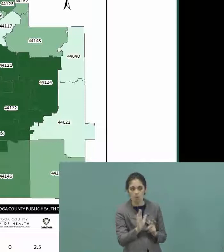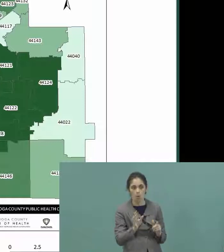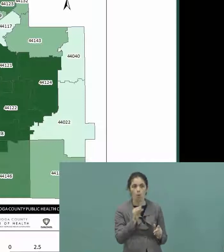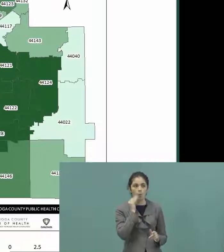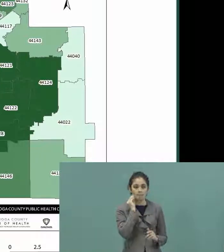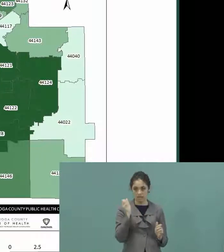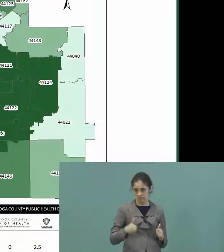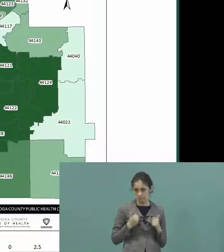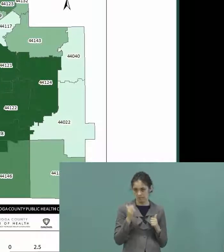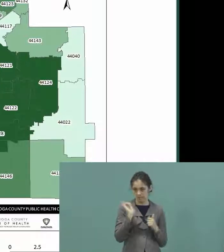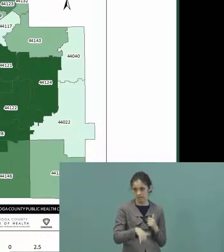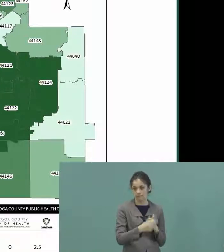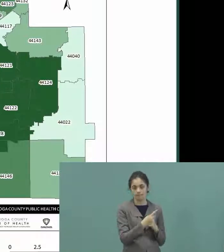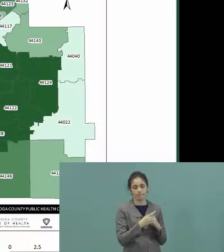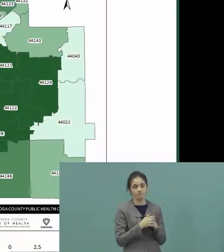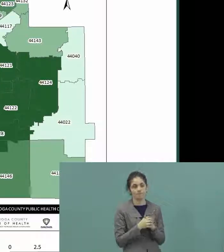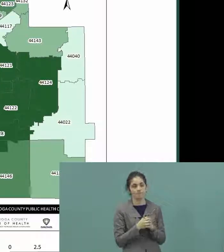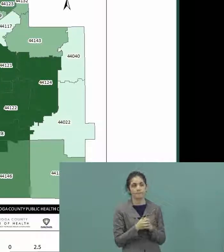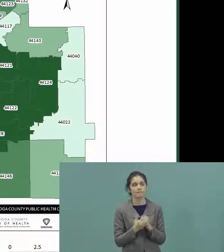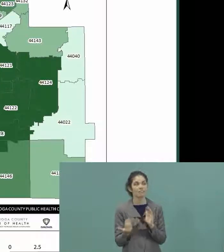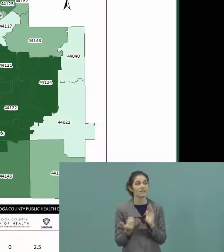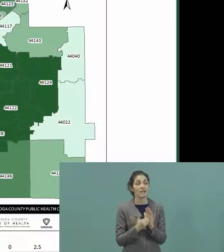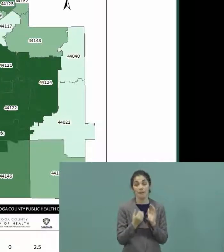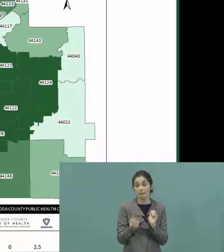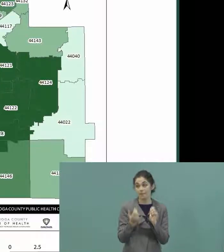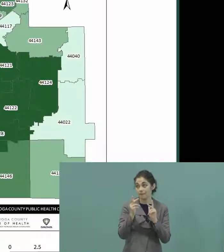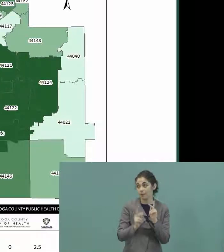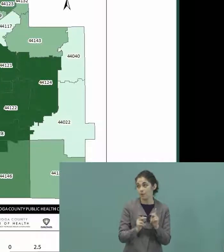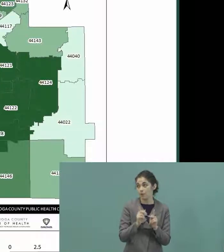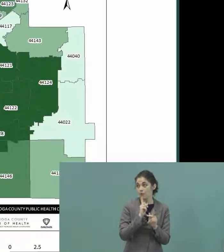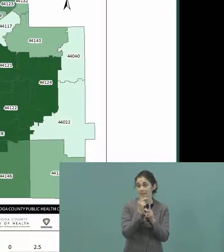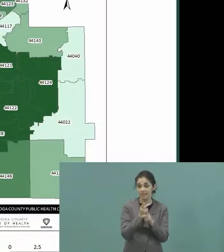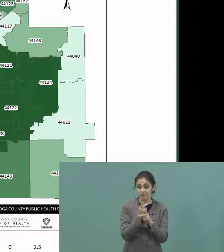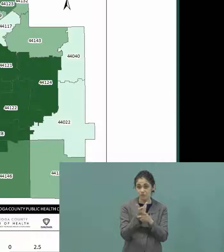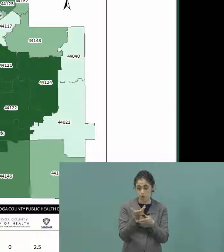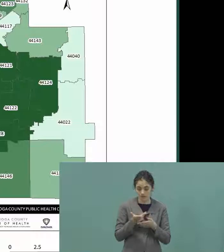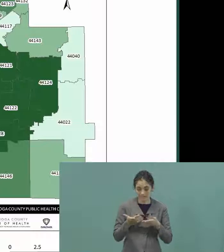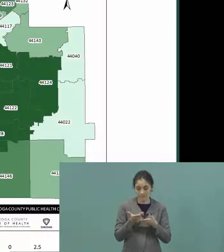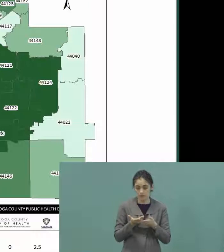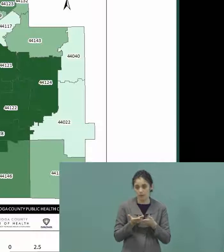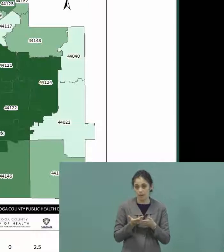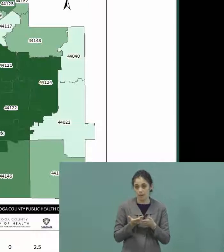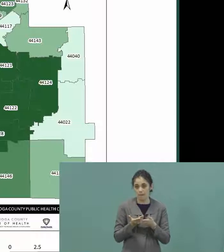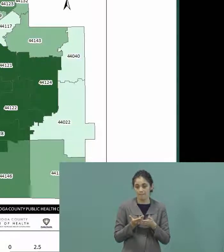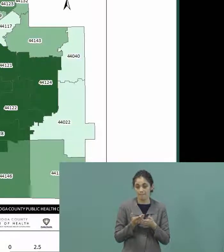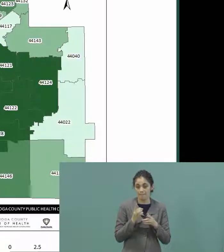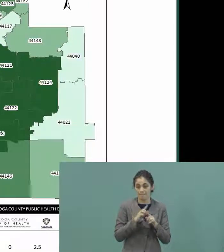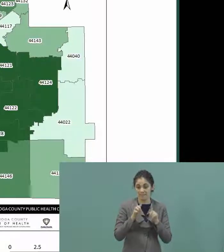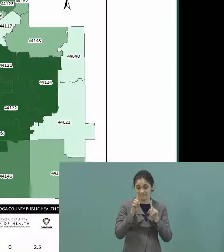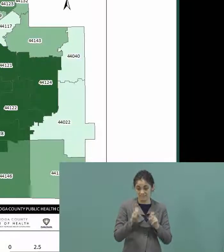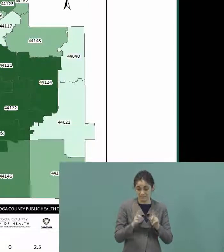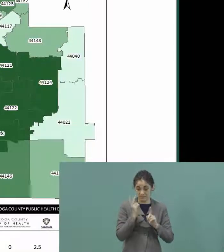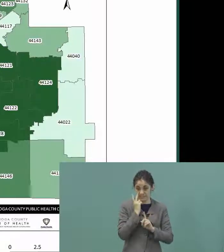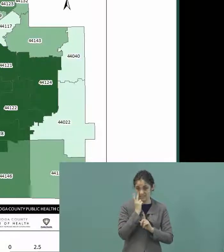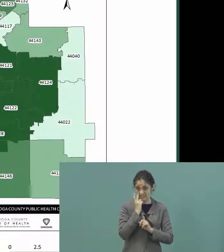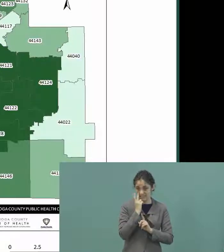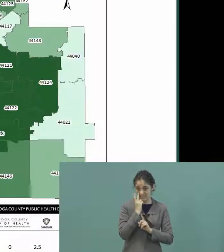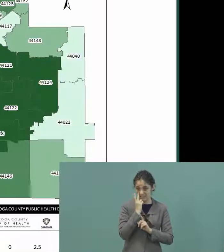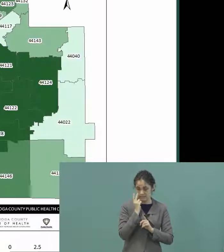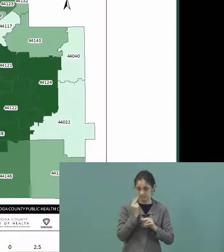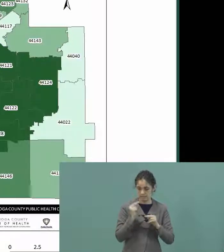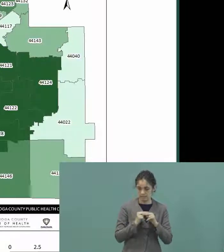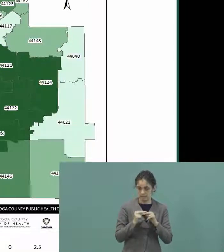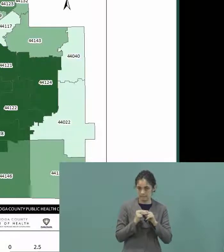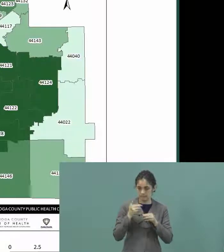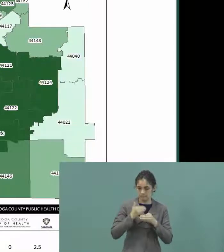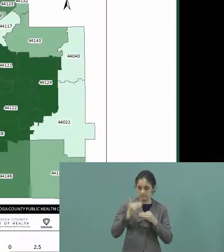address. And again, a lot of people are cared for in our community. A lot of the testing data you're going to see in a minute represents people